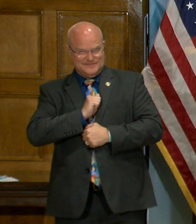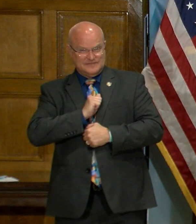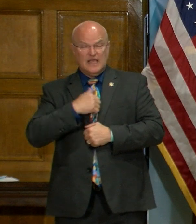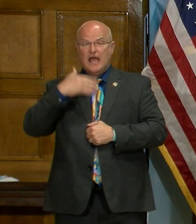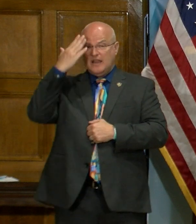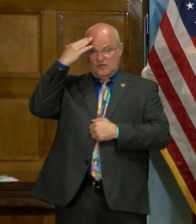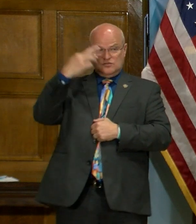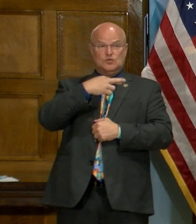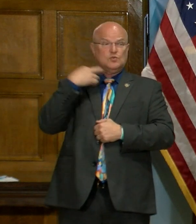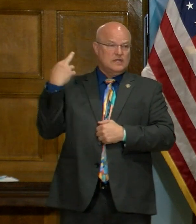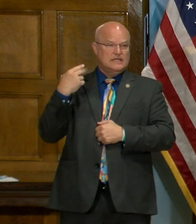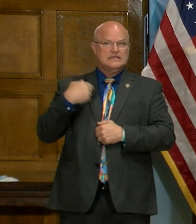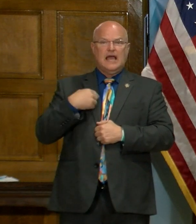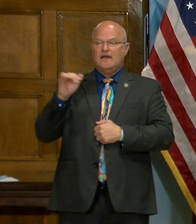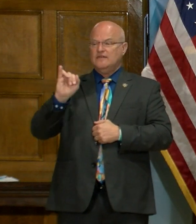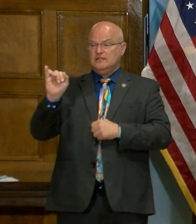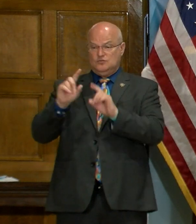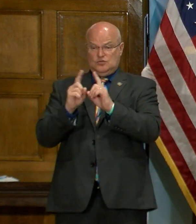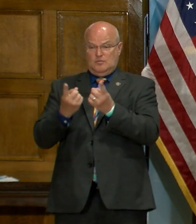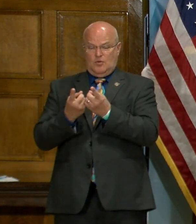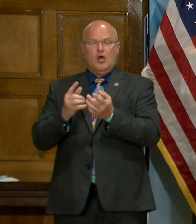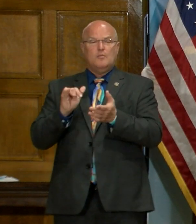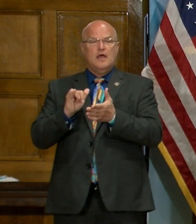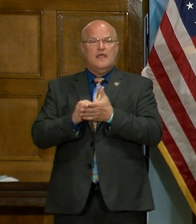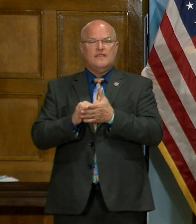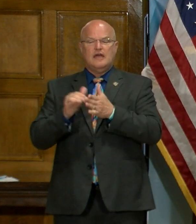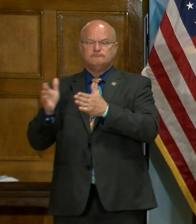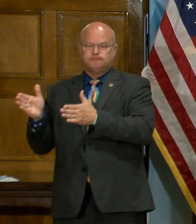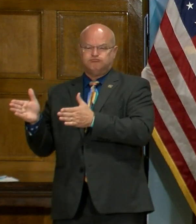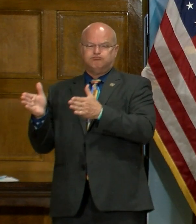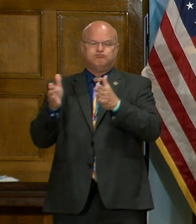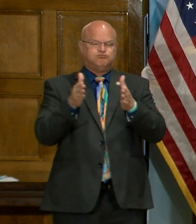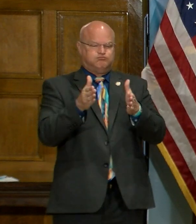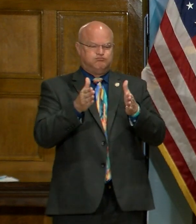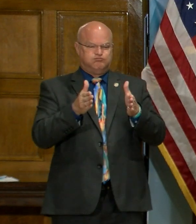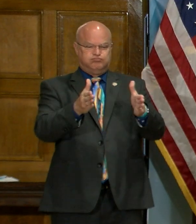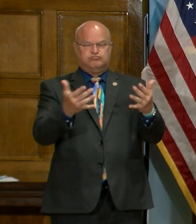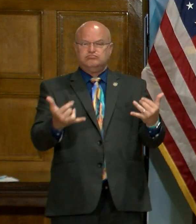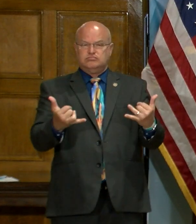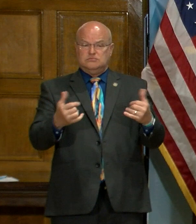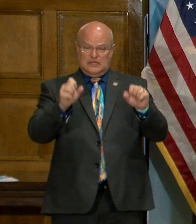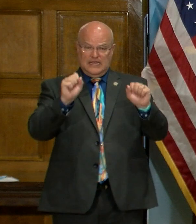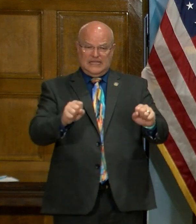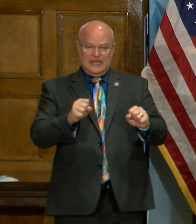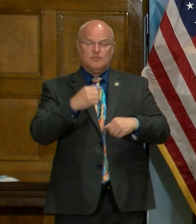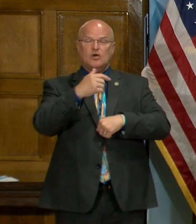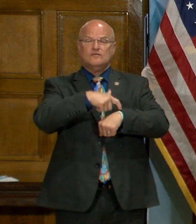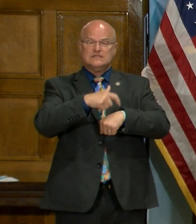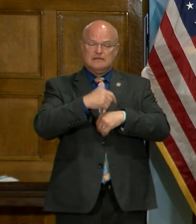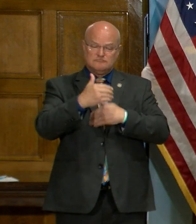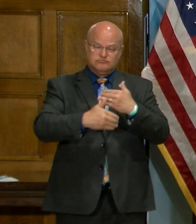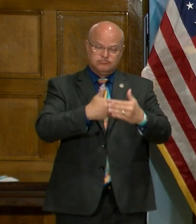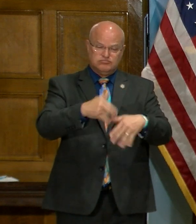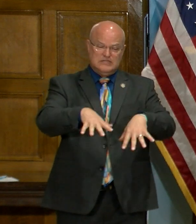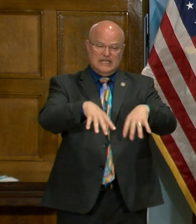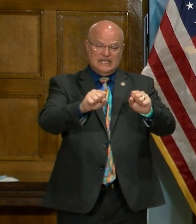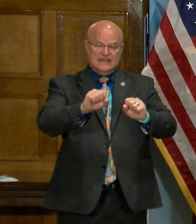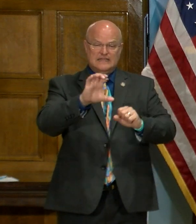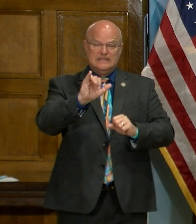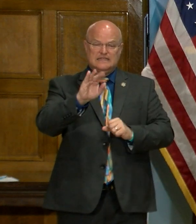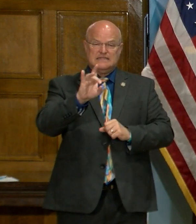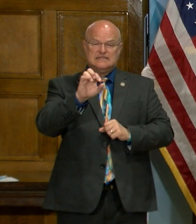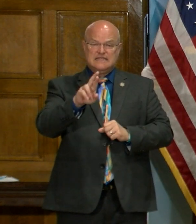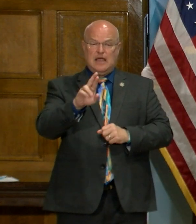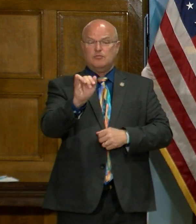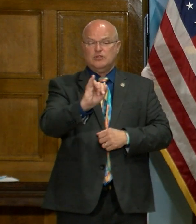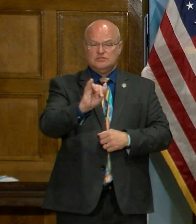that's a risk, and I've got an insurance department that have moved us in the right direction, and we're able over time to get this cyber